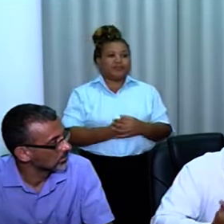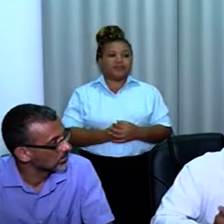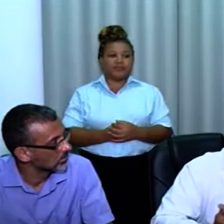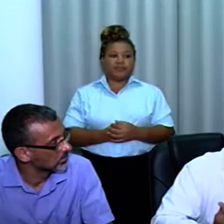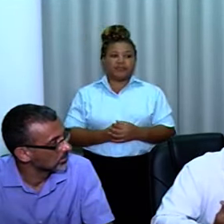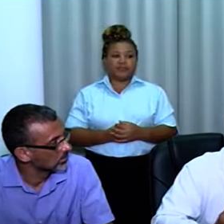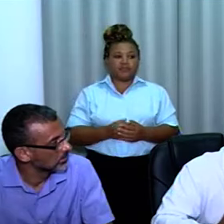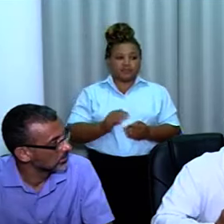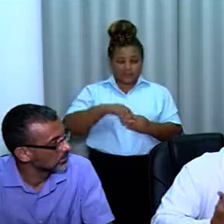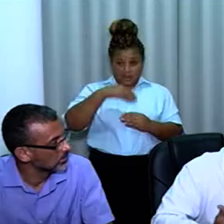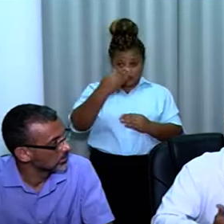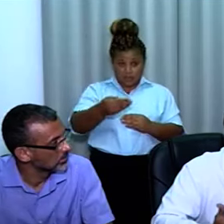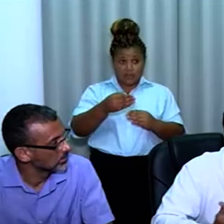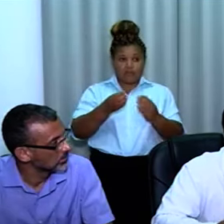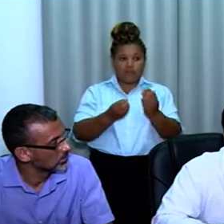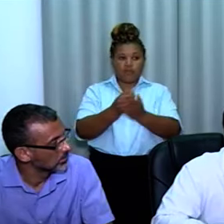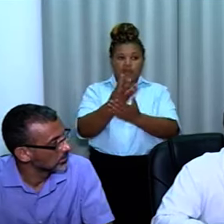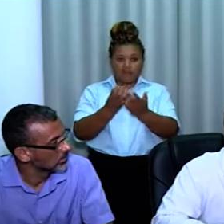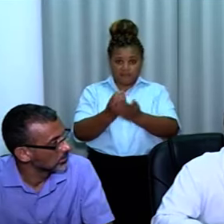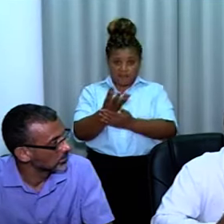us support, to seek